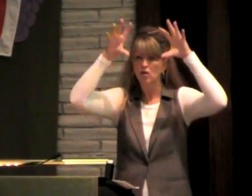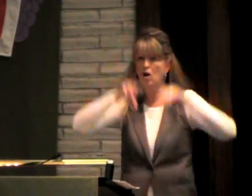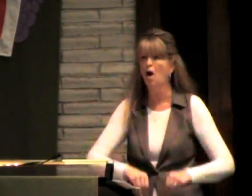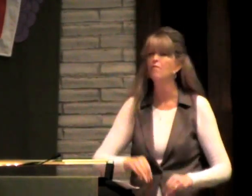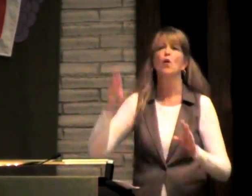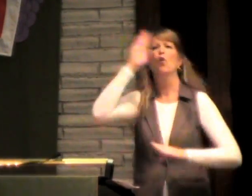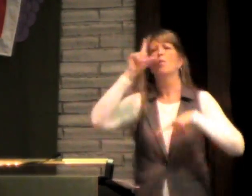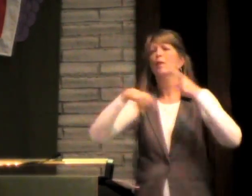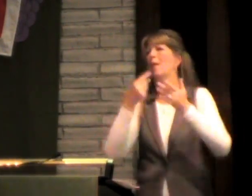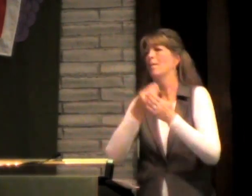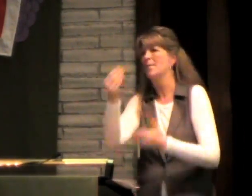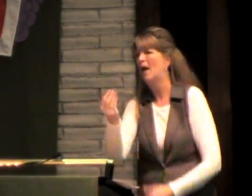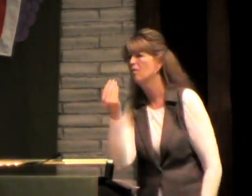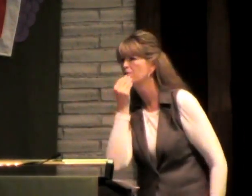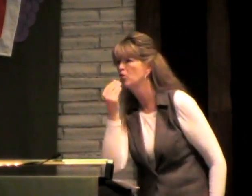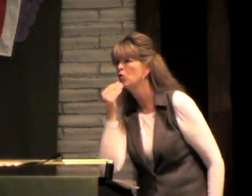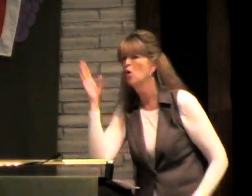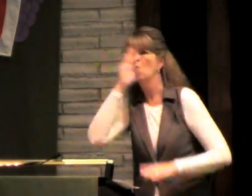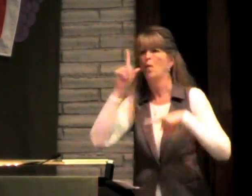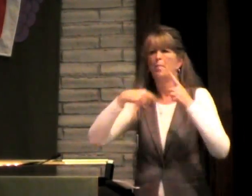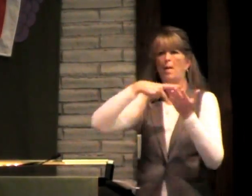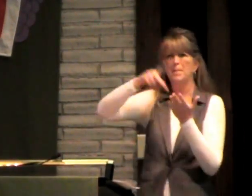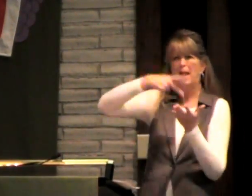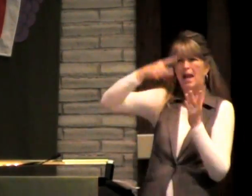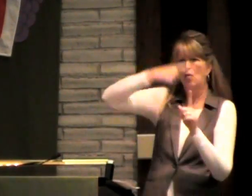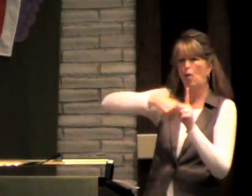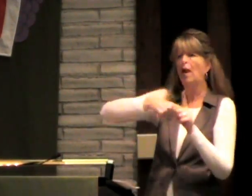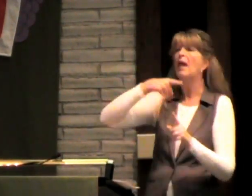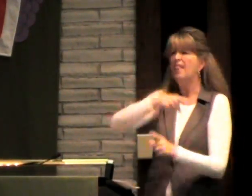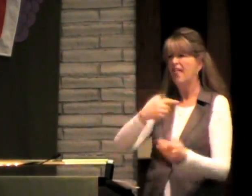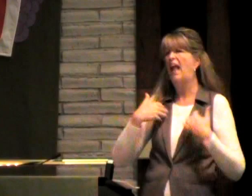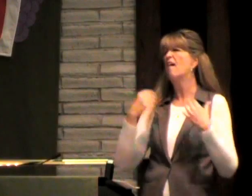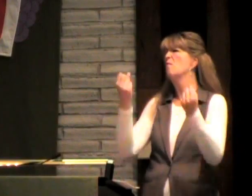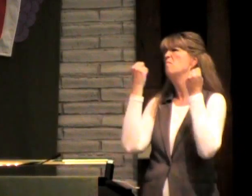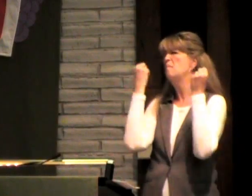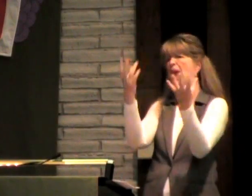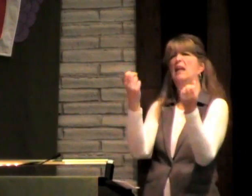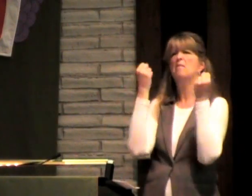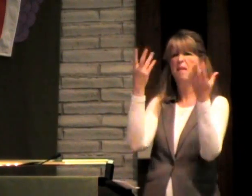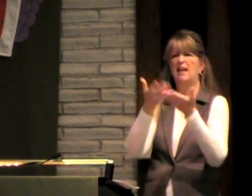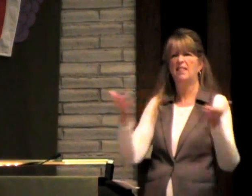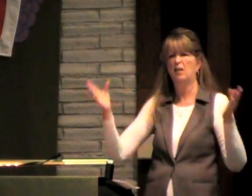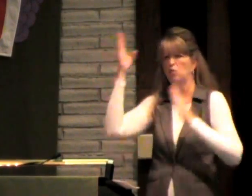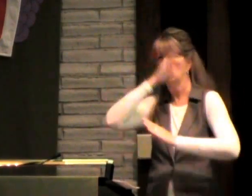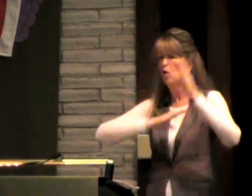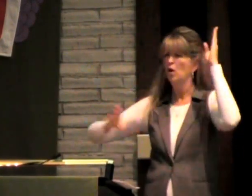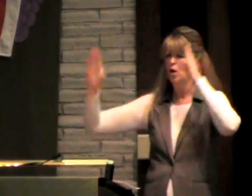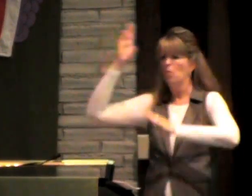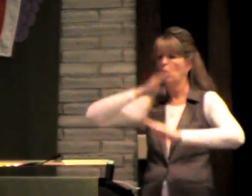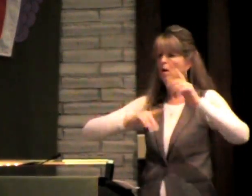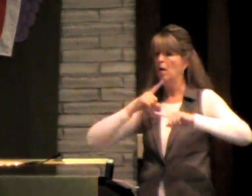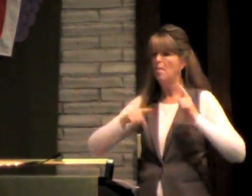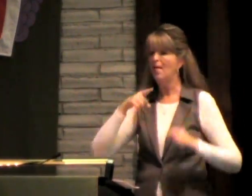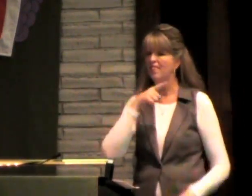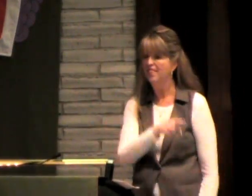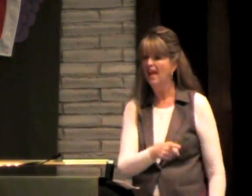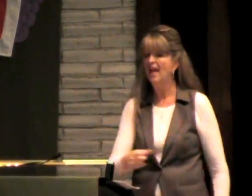They worry about the electricity getting cut off. They worry about how they're going to purchase food, how they're going to pay their rent. They've got so many things on their minds to